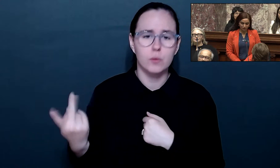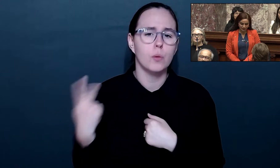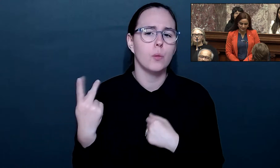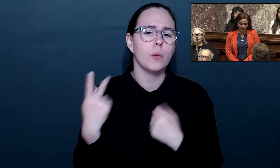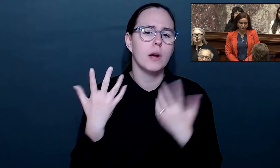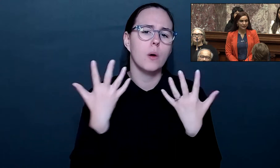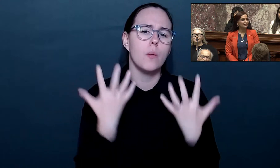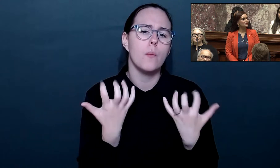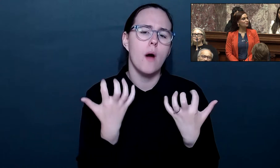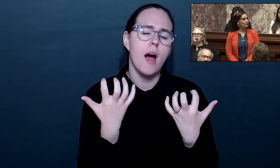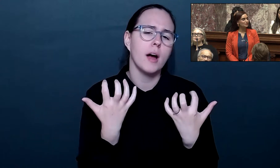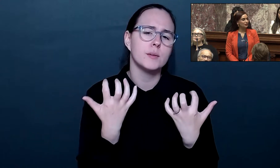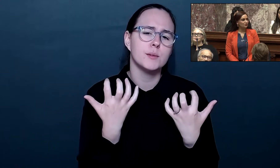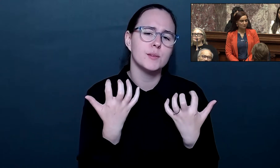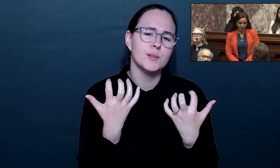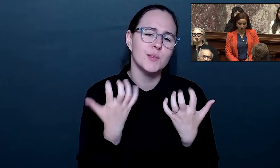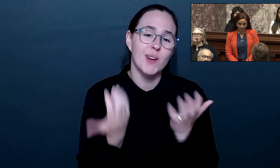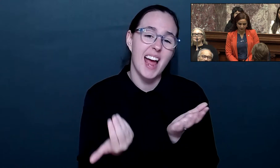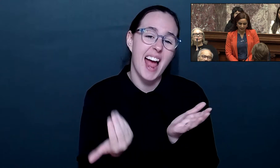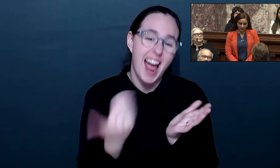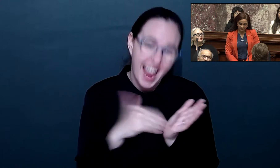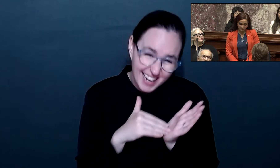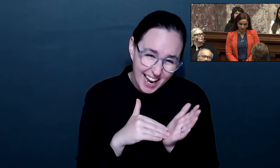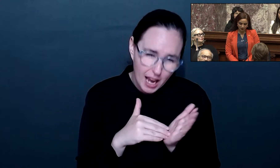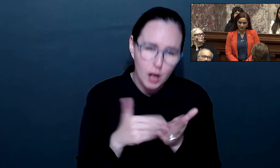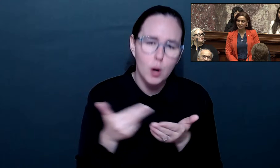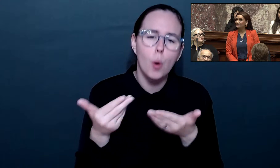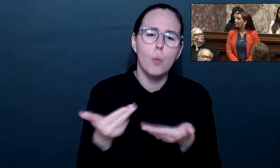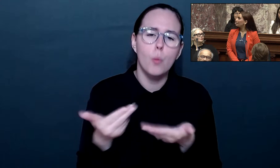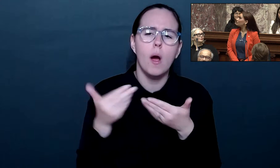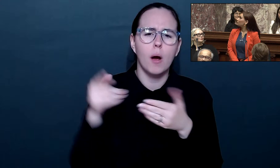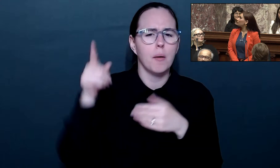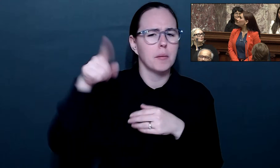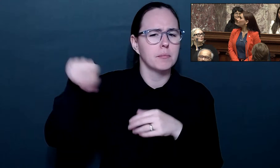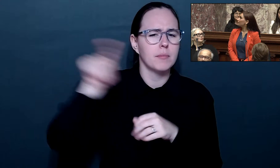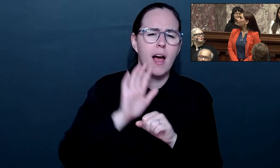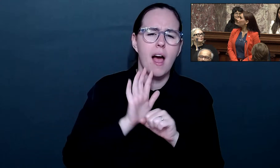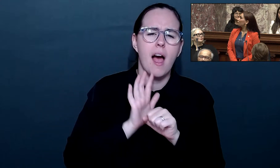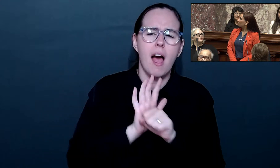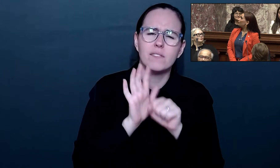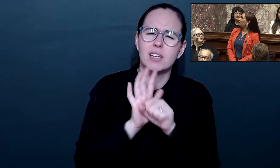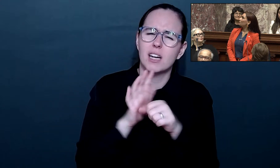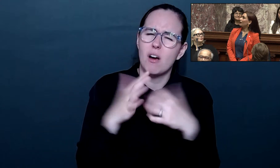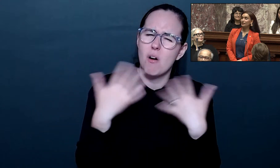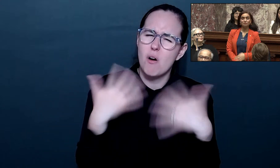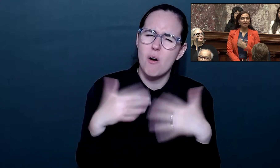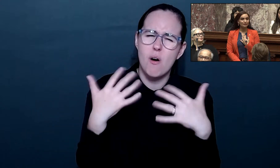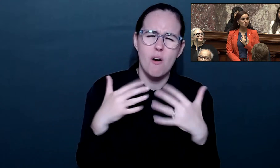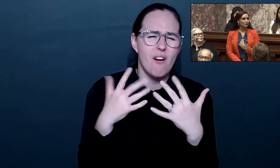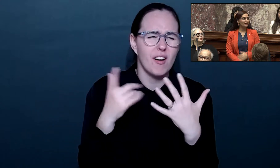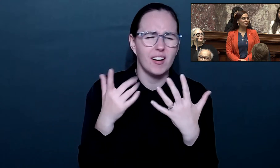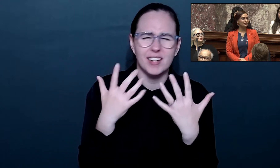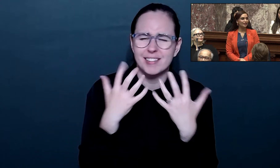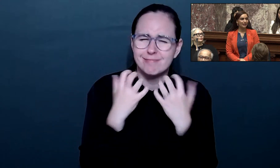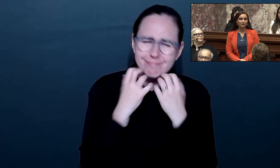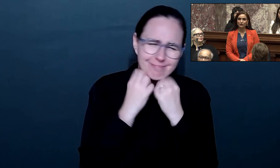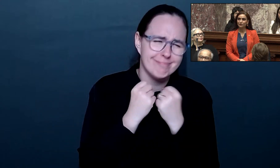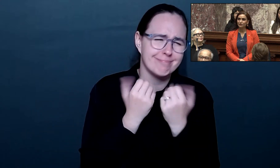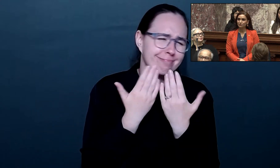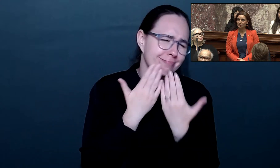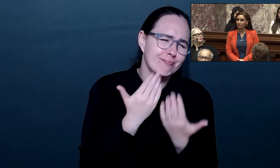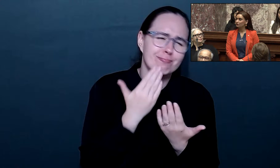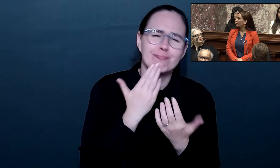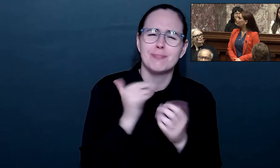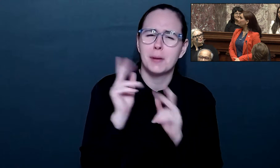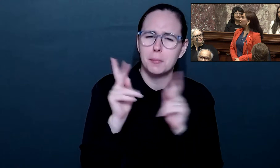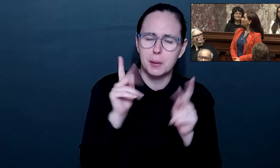welcome fierce advocates and most caring people in this province, the delegation from BC Nurses Union, who I admire so much, and I had the honor